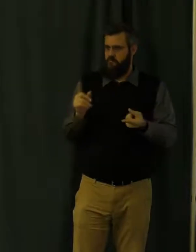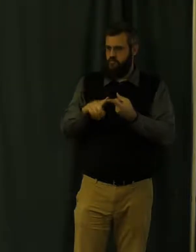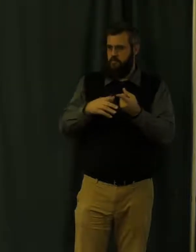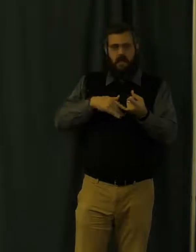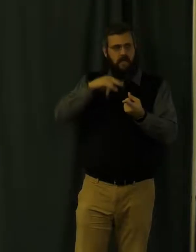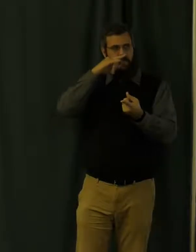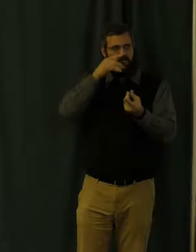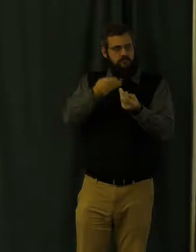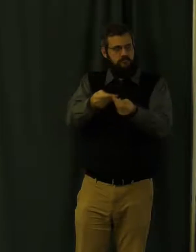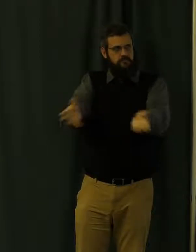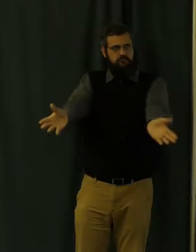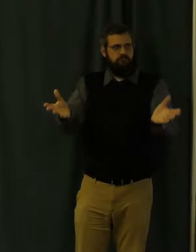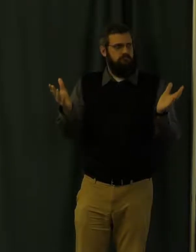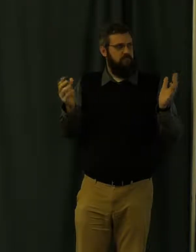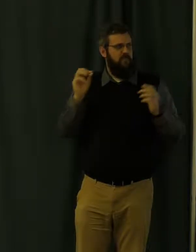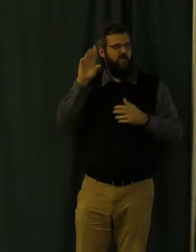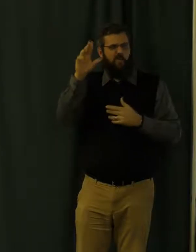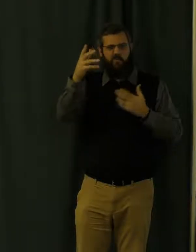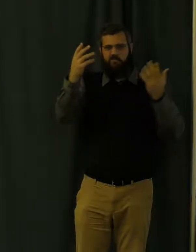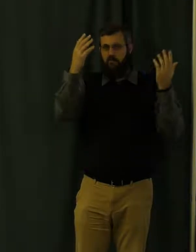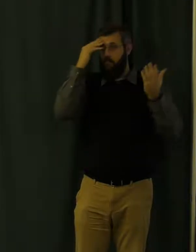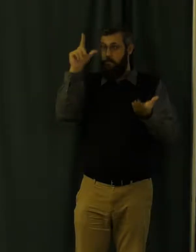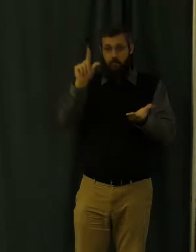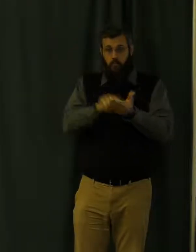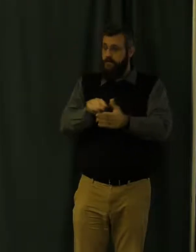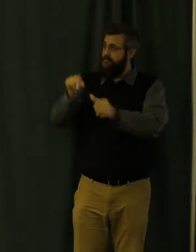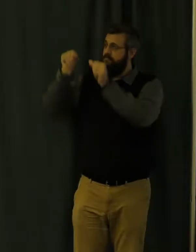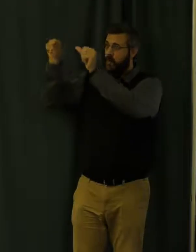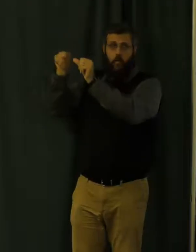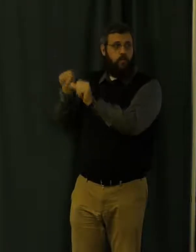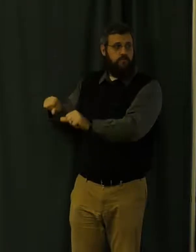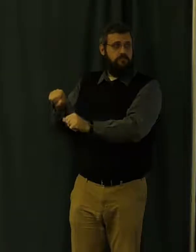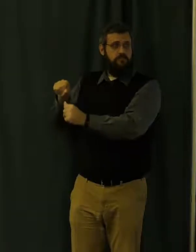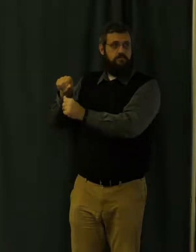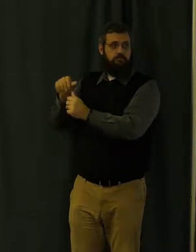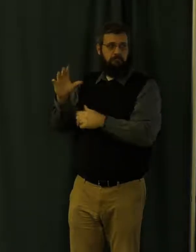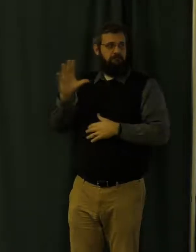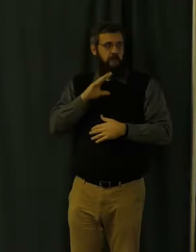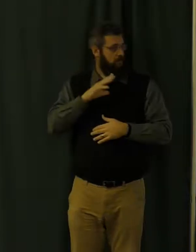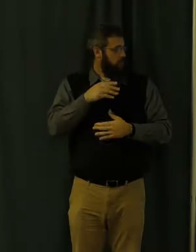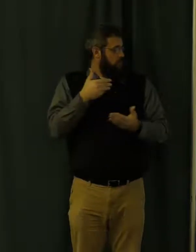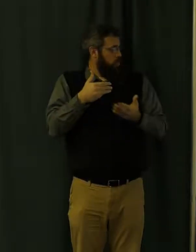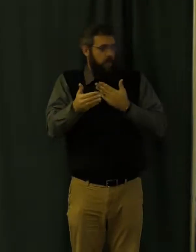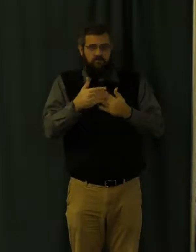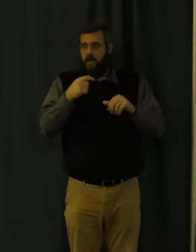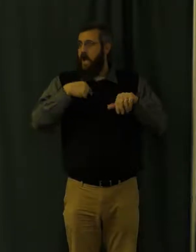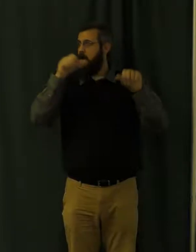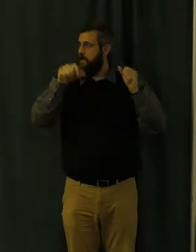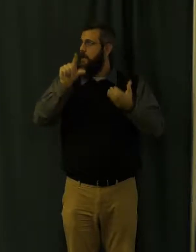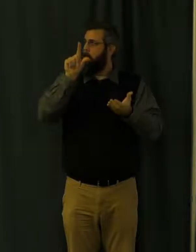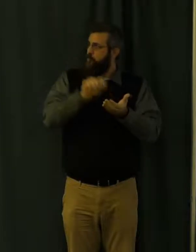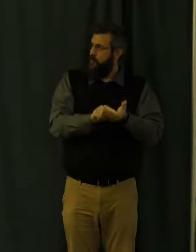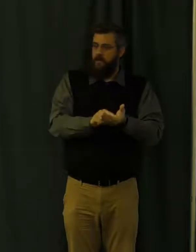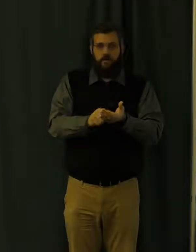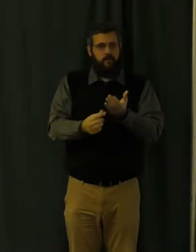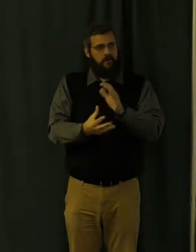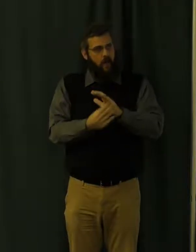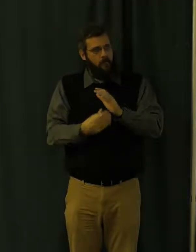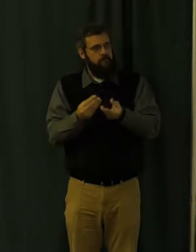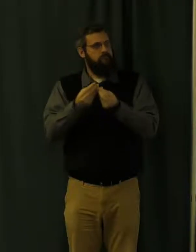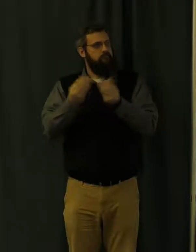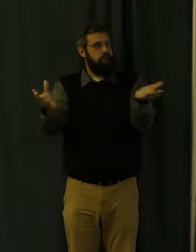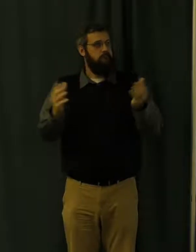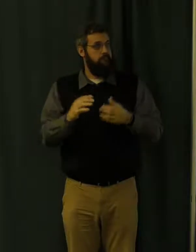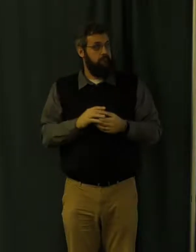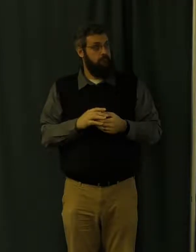kids, or I just wanted to, post it somewhere, I'm good right now. I can print it, hand it out, whatever. But